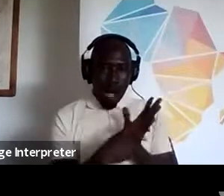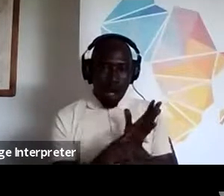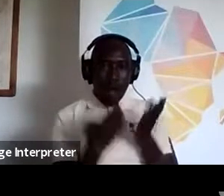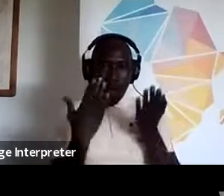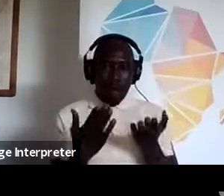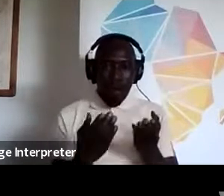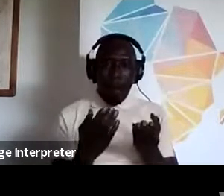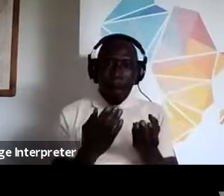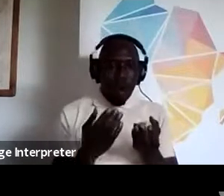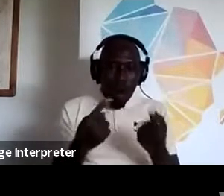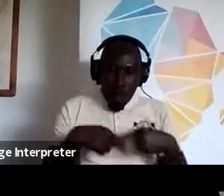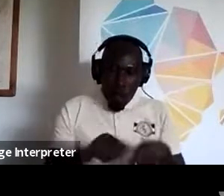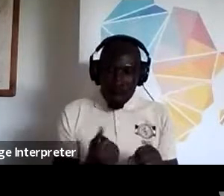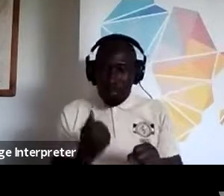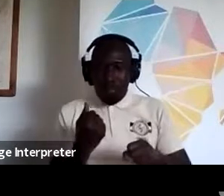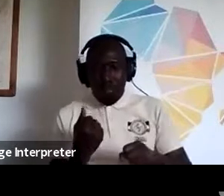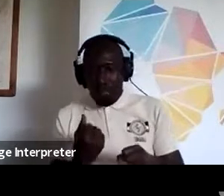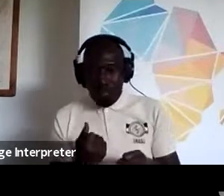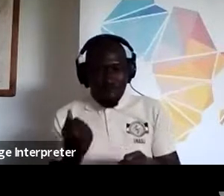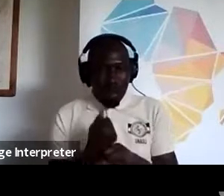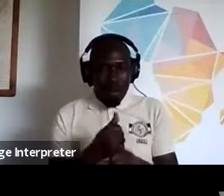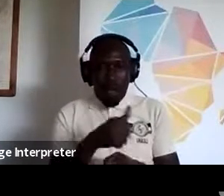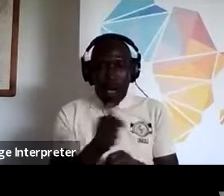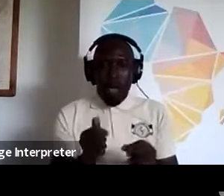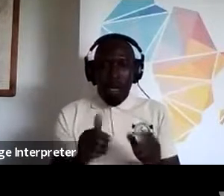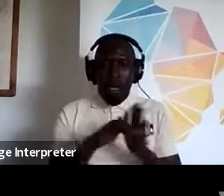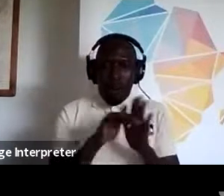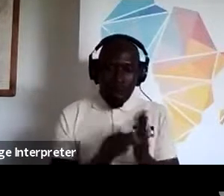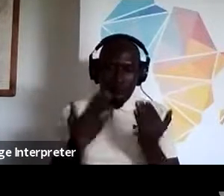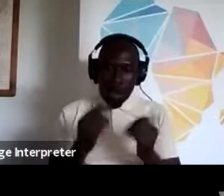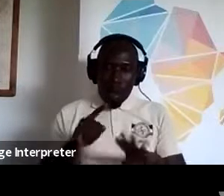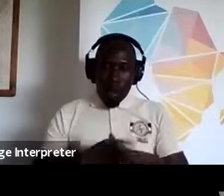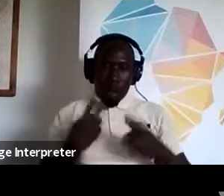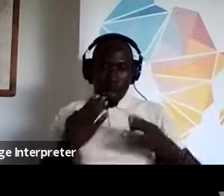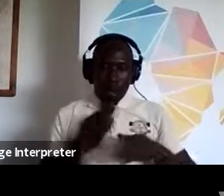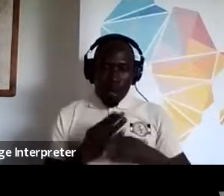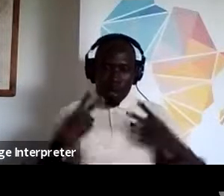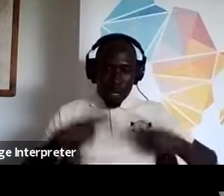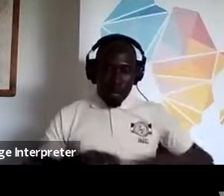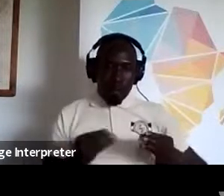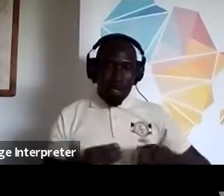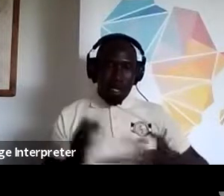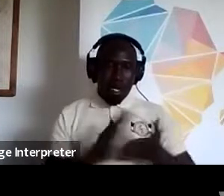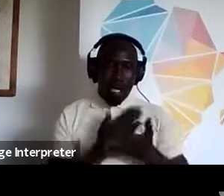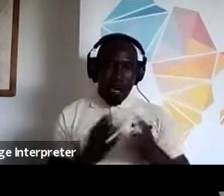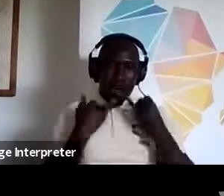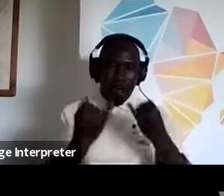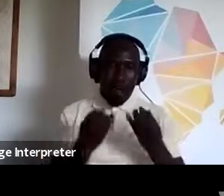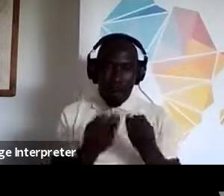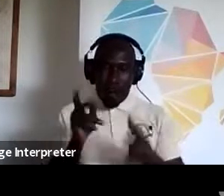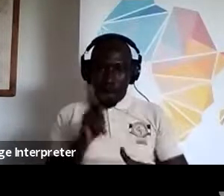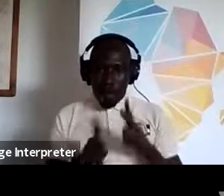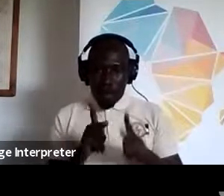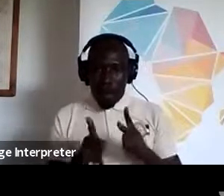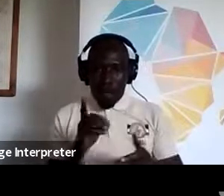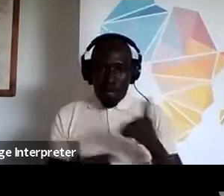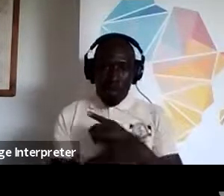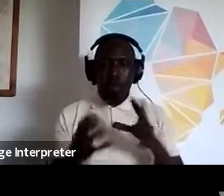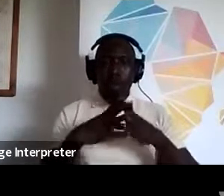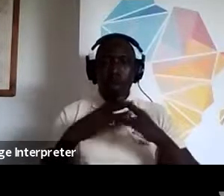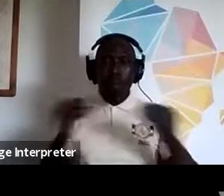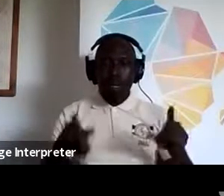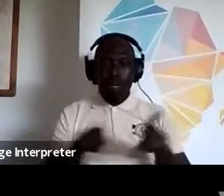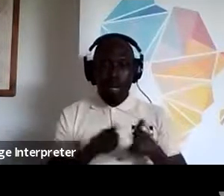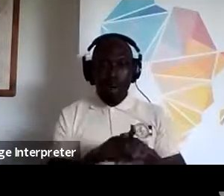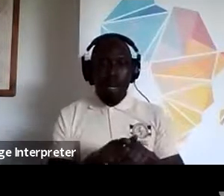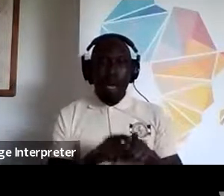we do not do it for all other programs. So when the Minister of Health was providing information, most of our people were missing. At the media center,